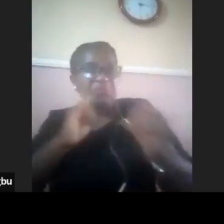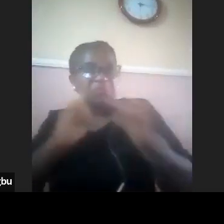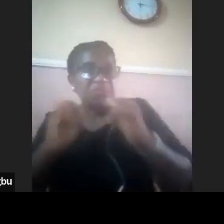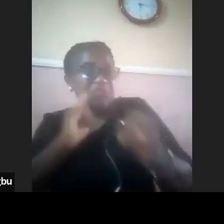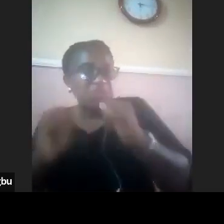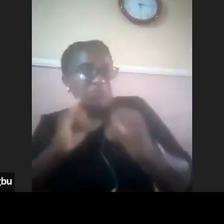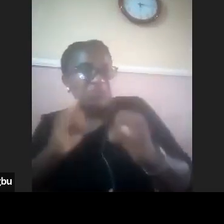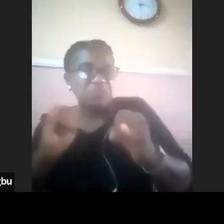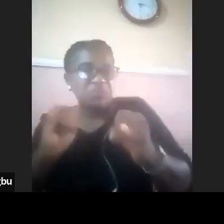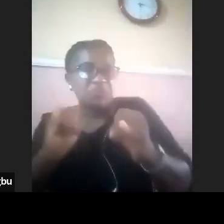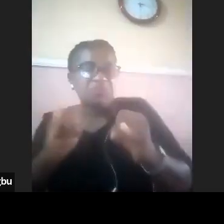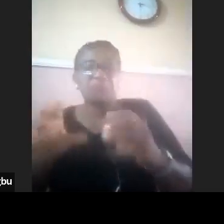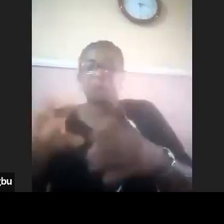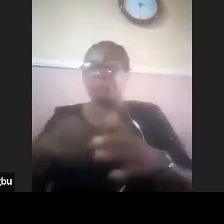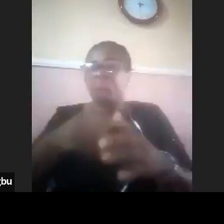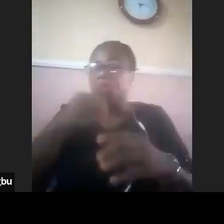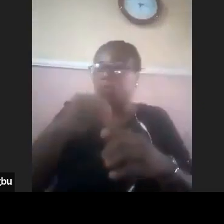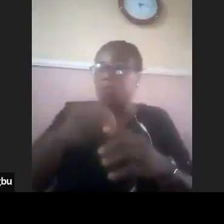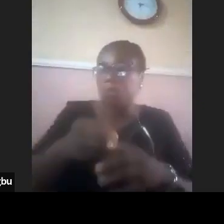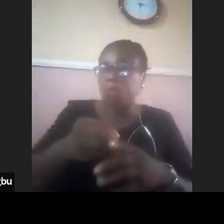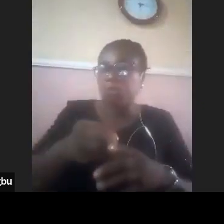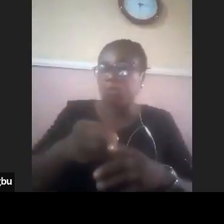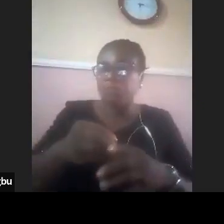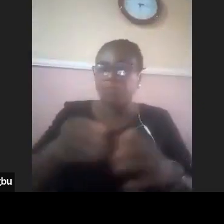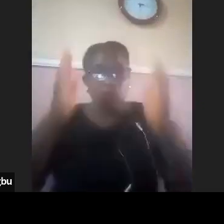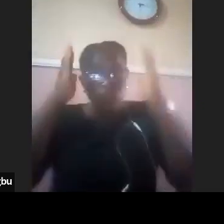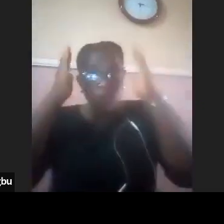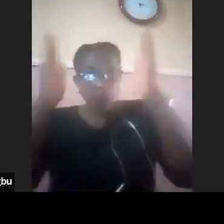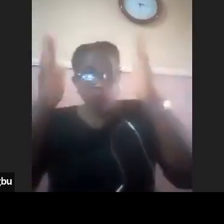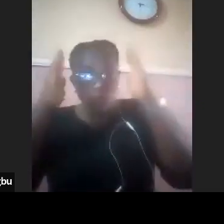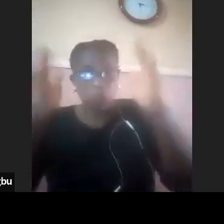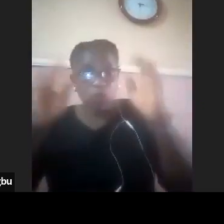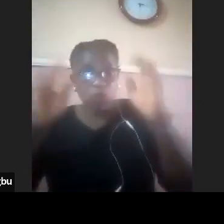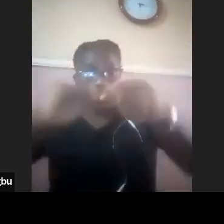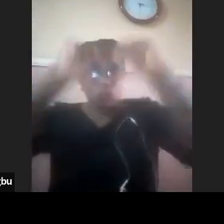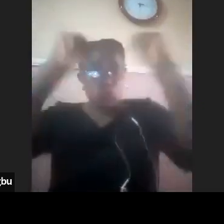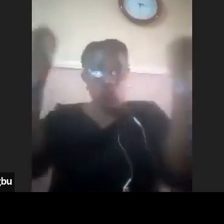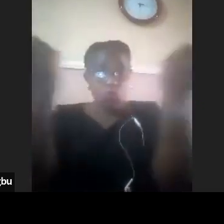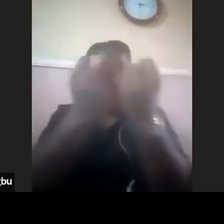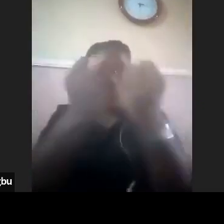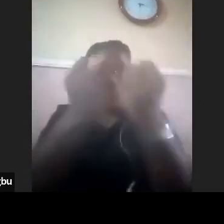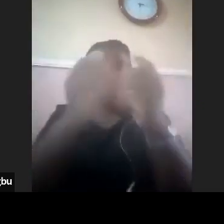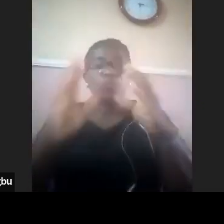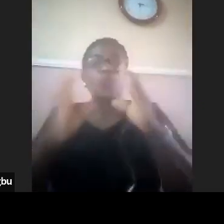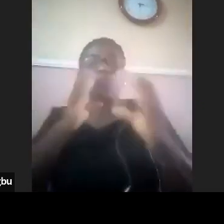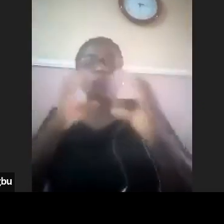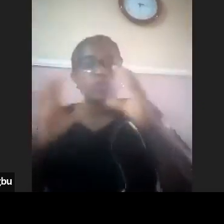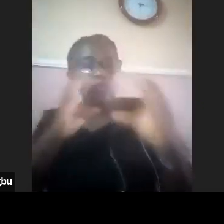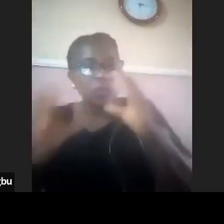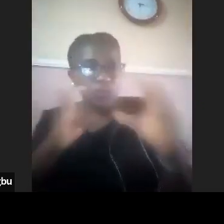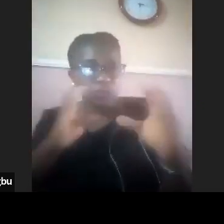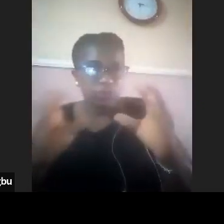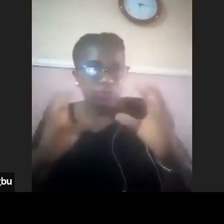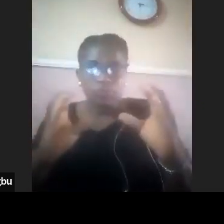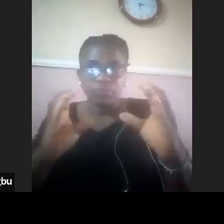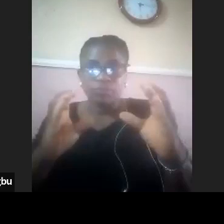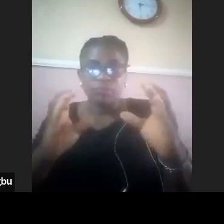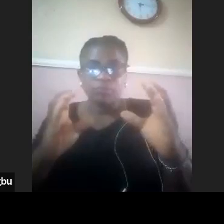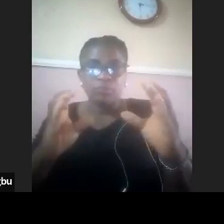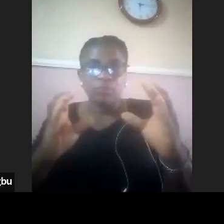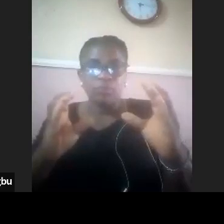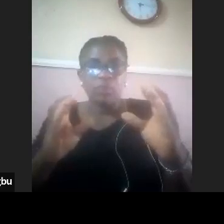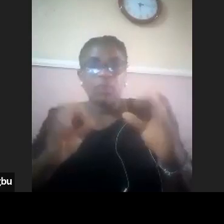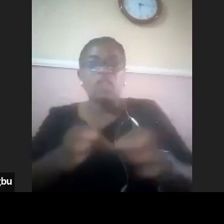focus group discussions, depending on what your project targets. If you want to increase